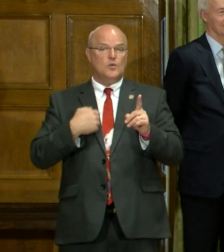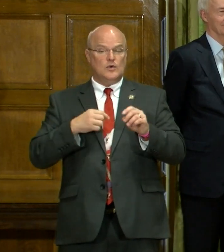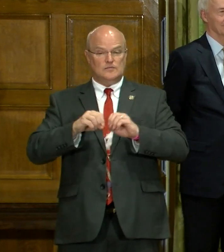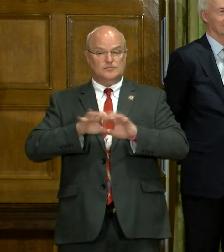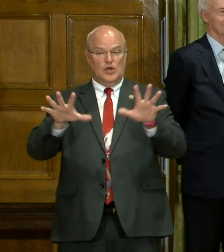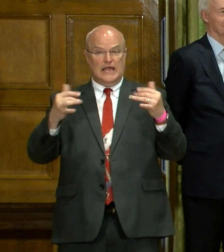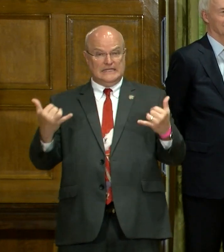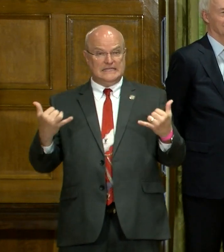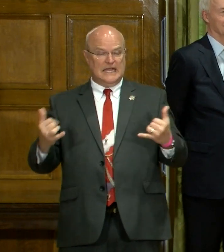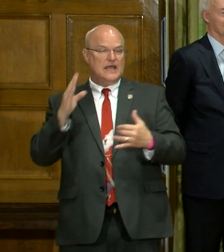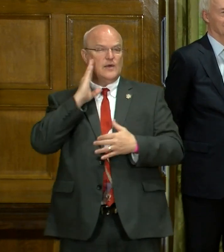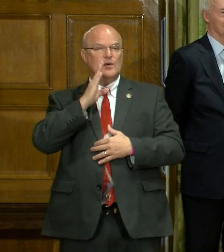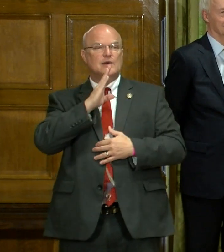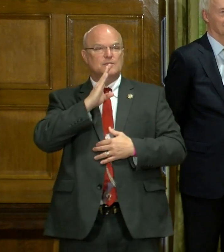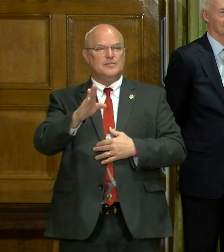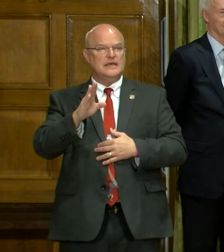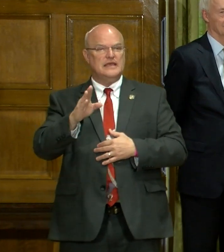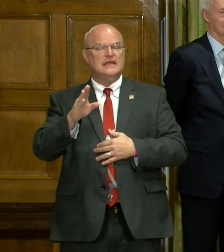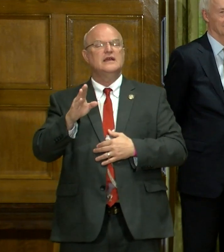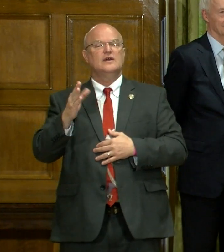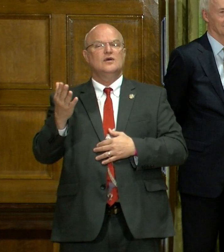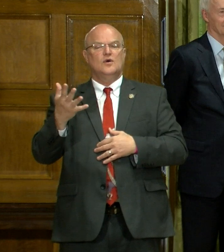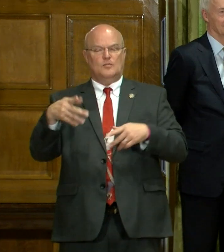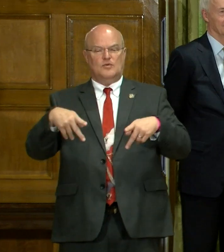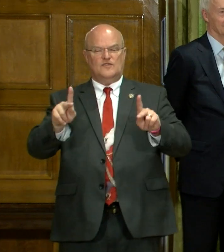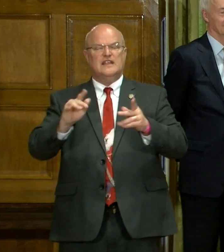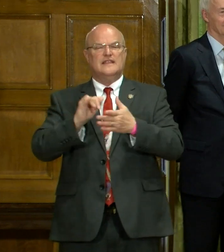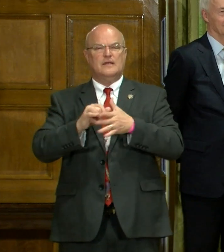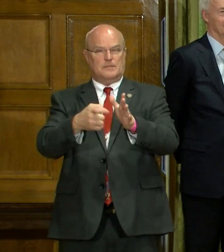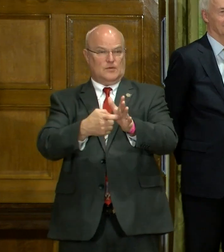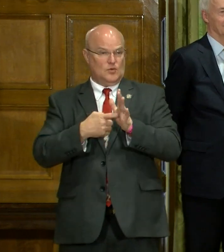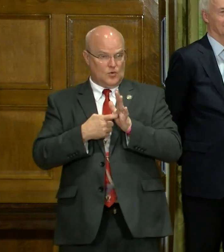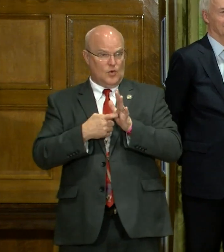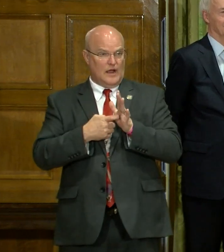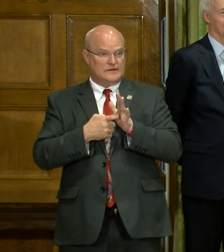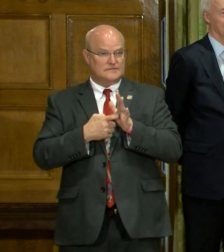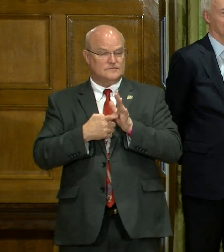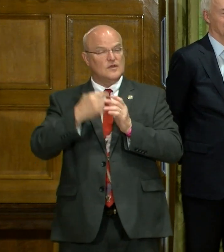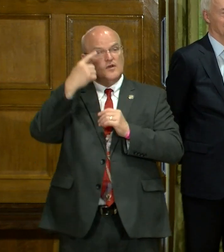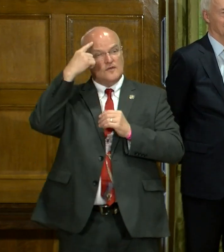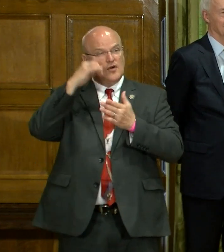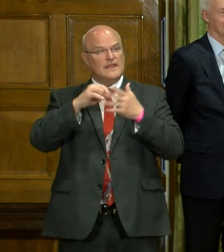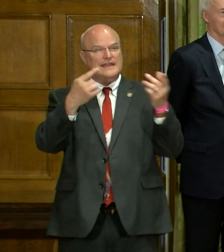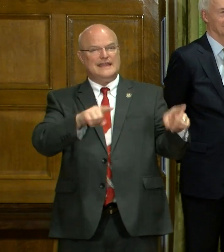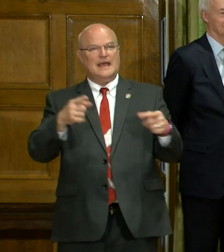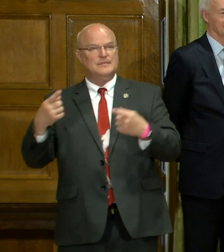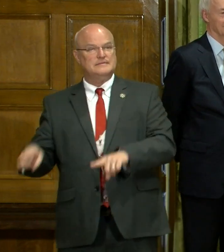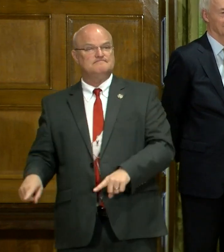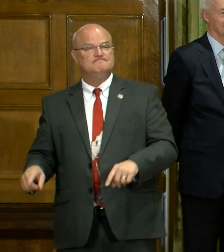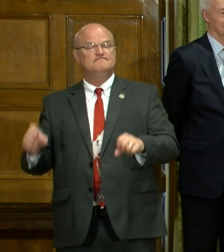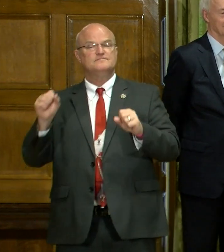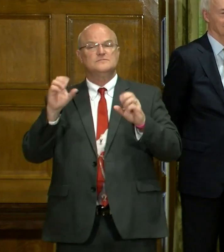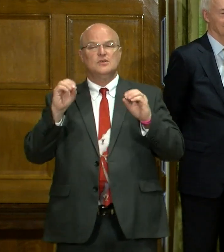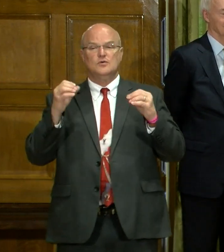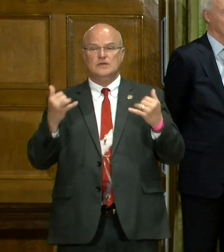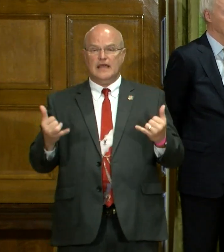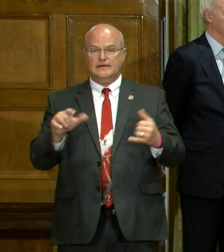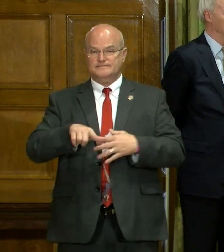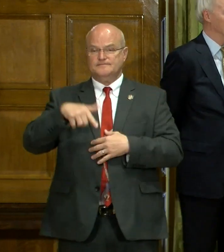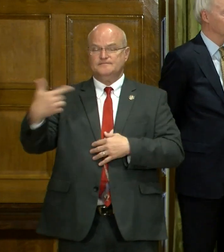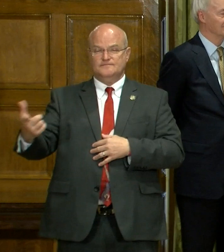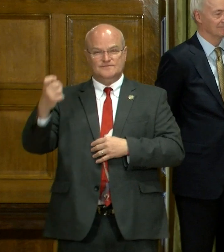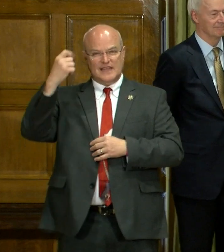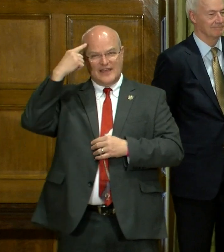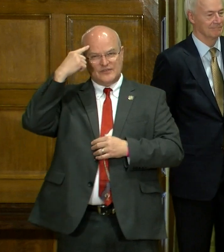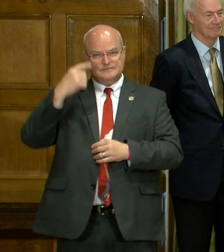out today will be provisions that will be required for that to happen. And with that, I'll turn it back